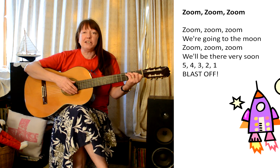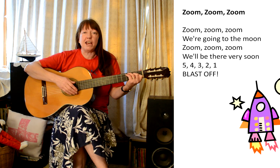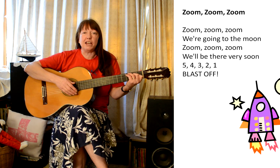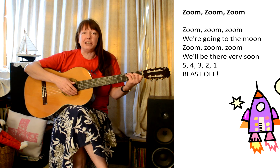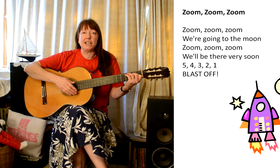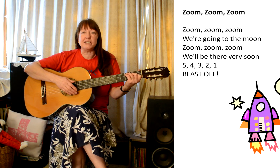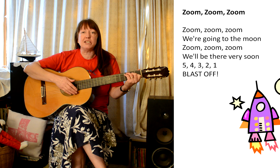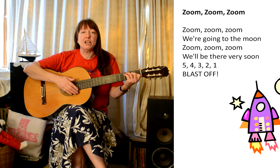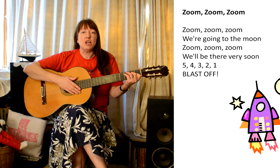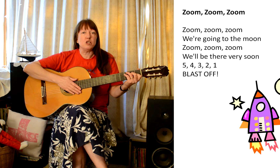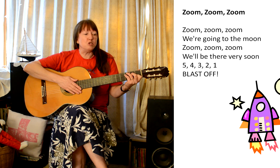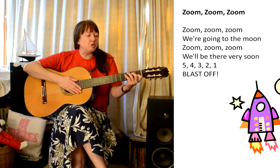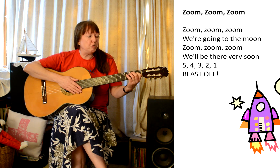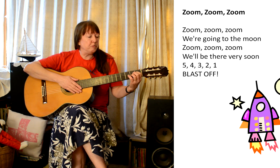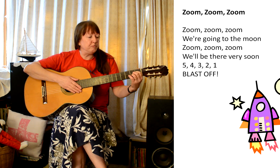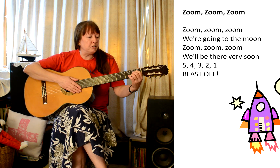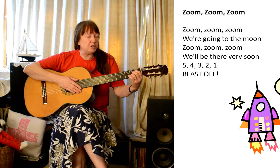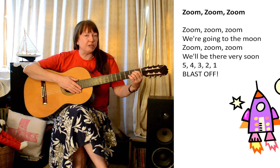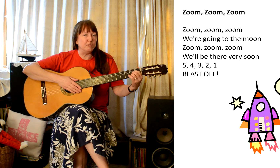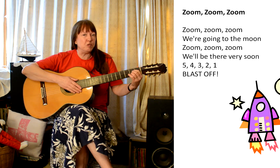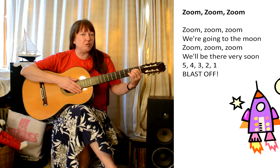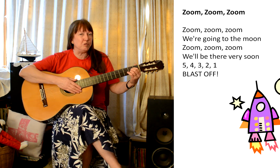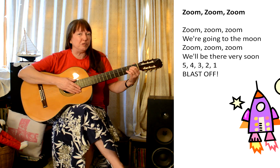Now let's zoom to the moon.